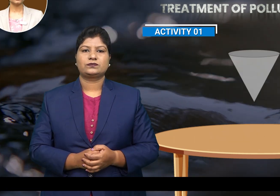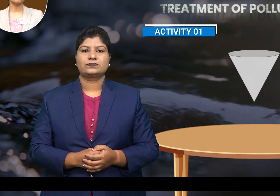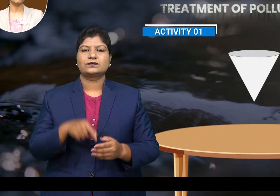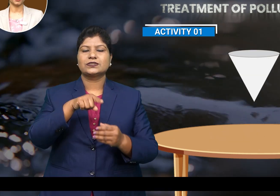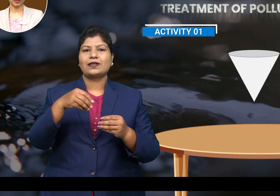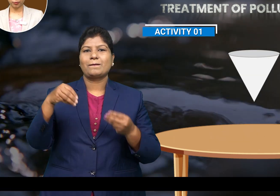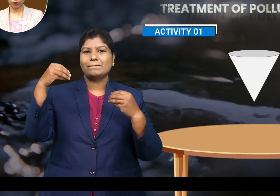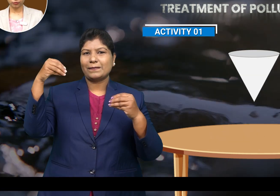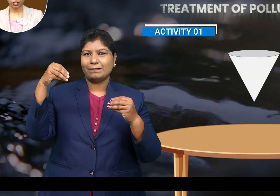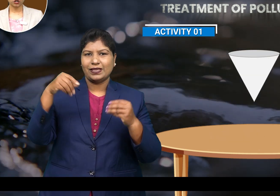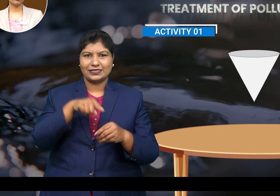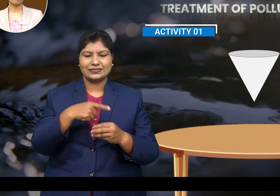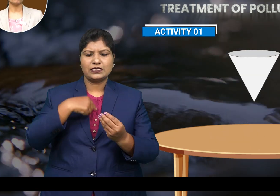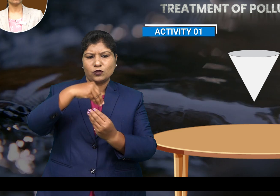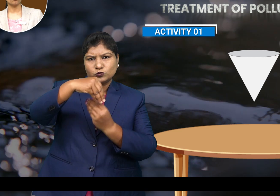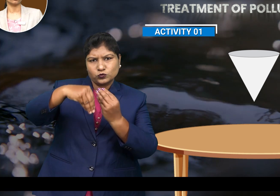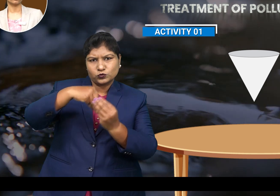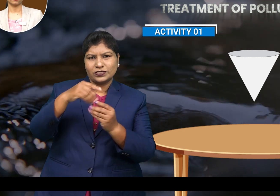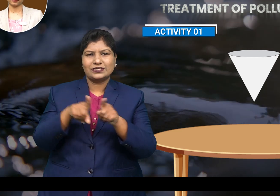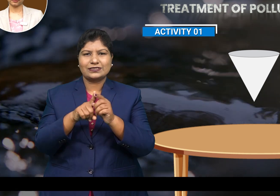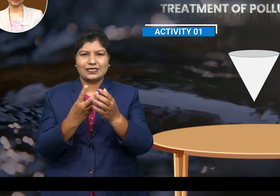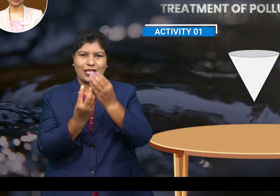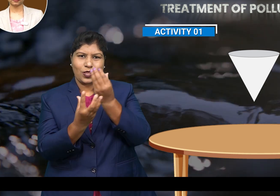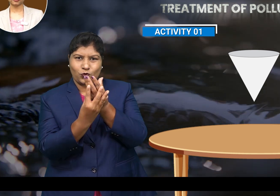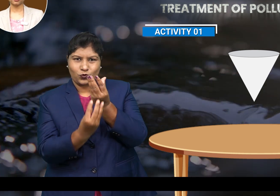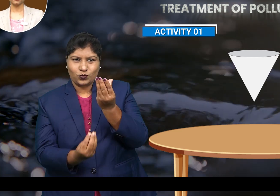Fold a piece of filter paper to form a cone.